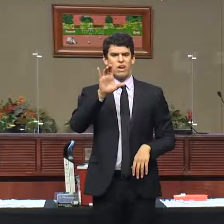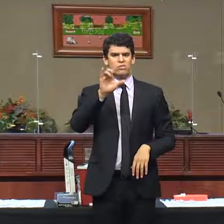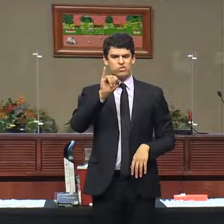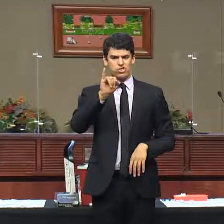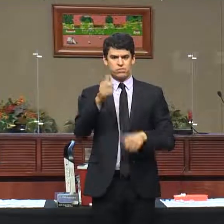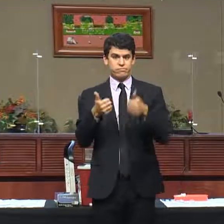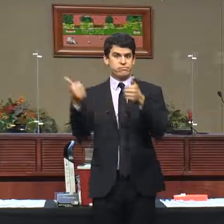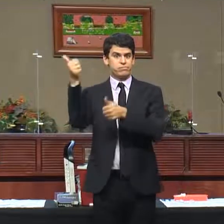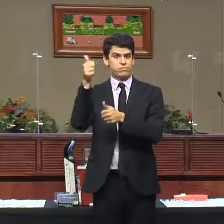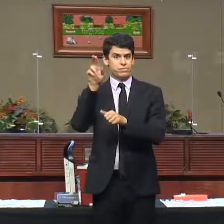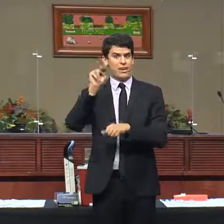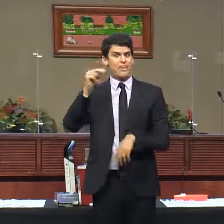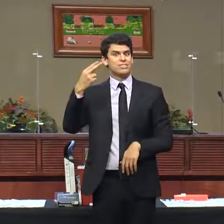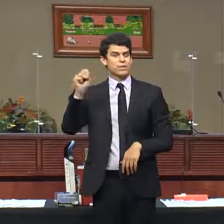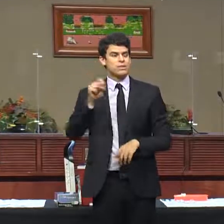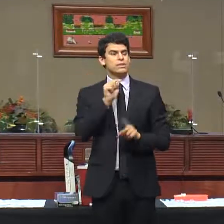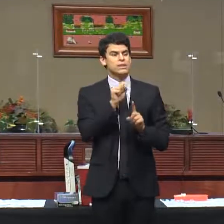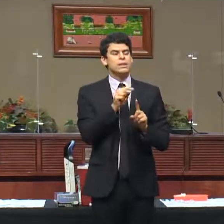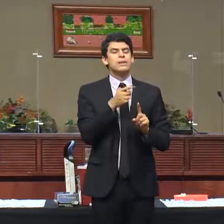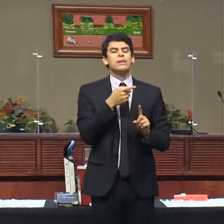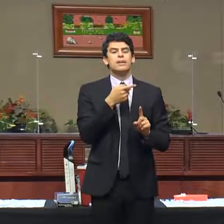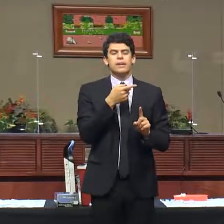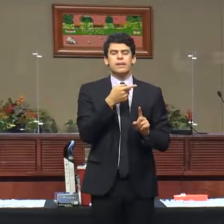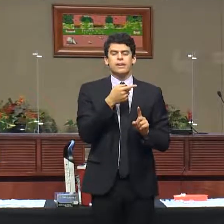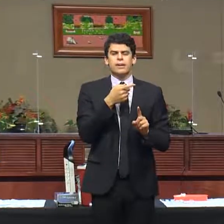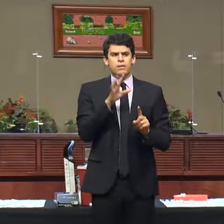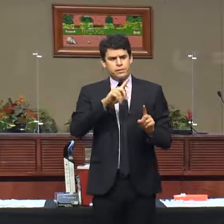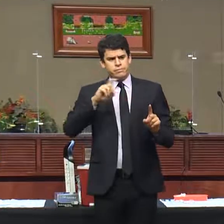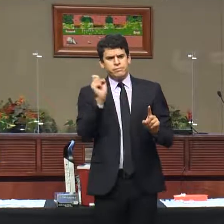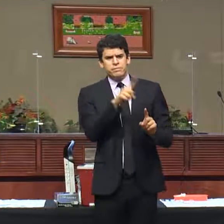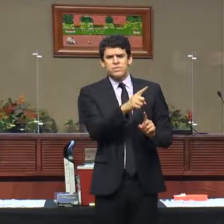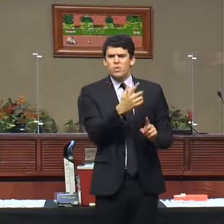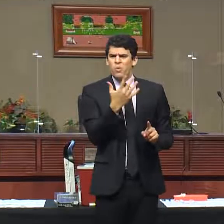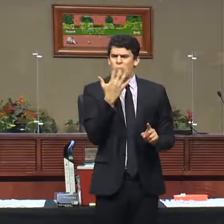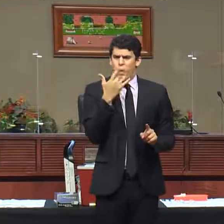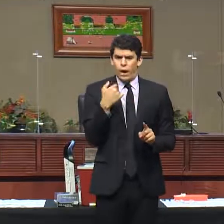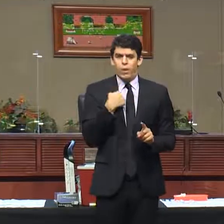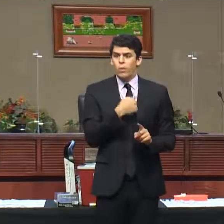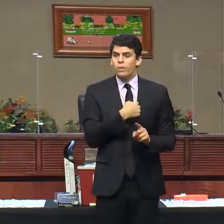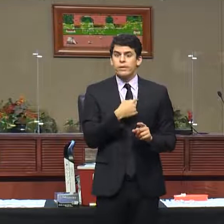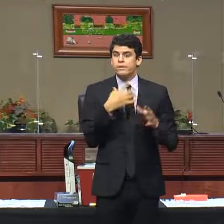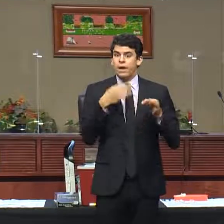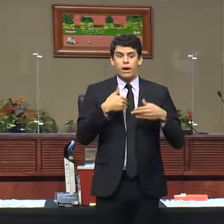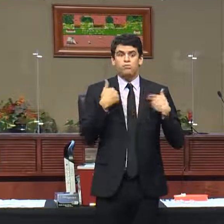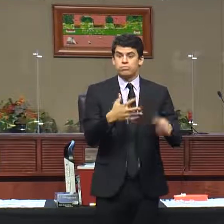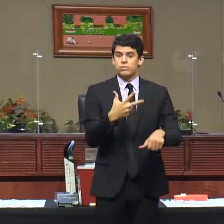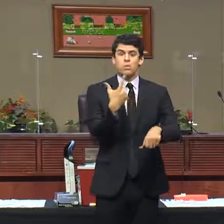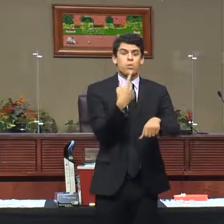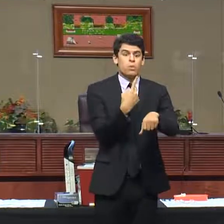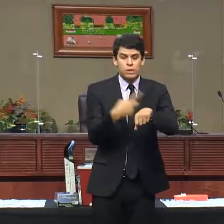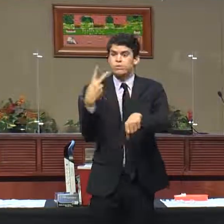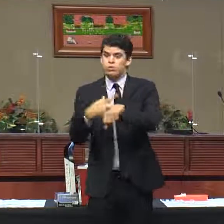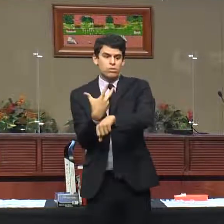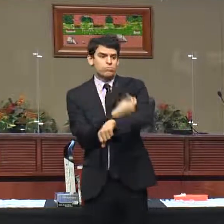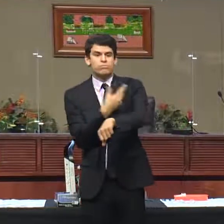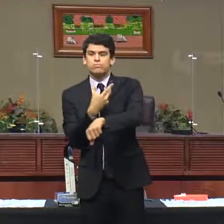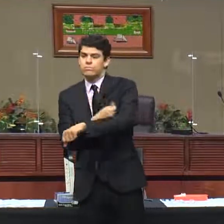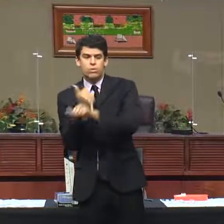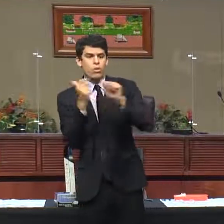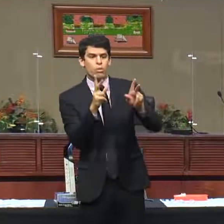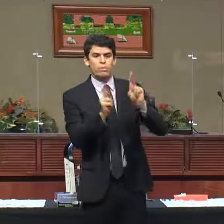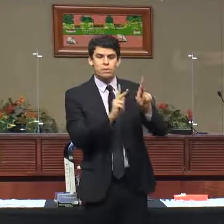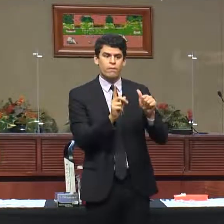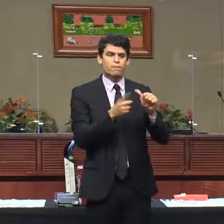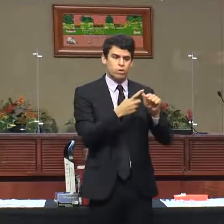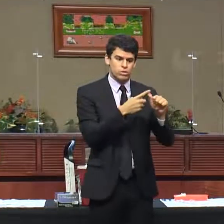Representative Demings, that was our question actually, why we decided to go with that strategy and not the strategy that the UK has